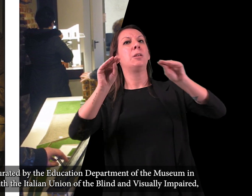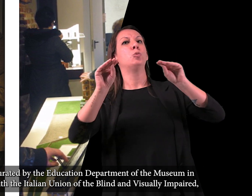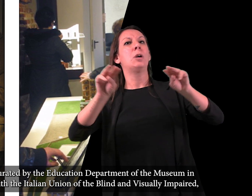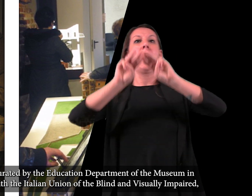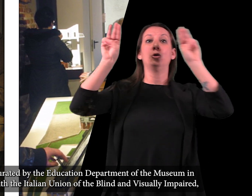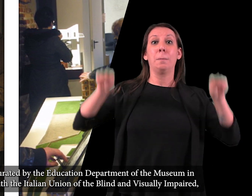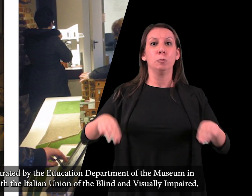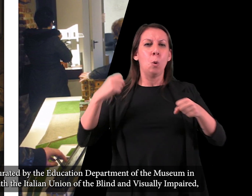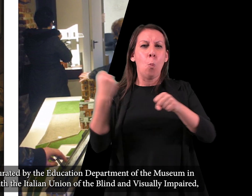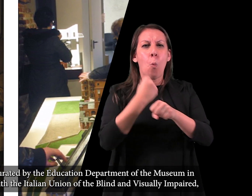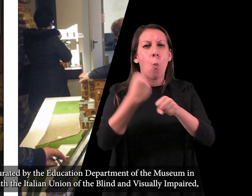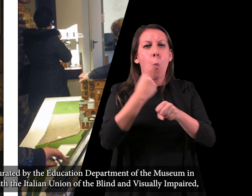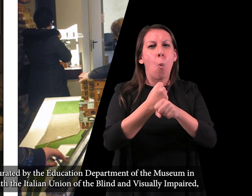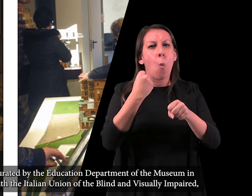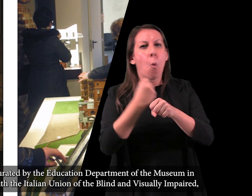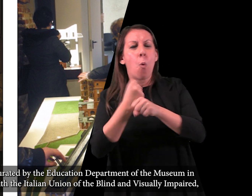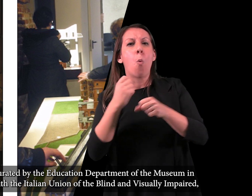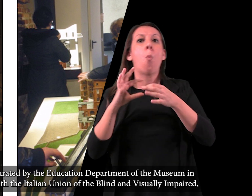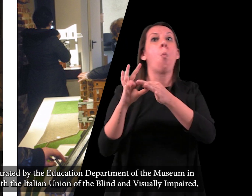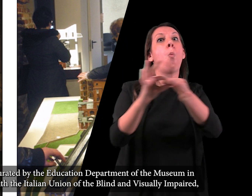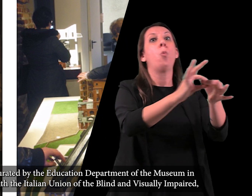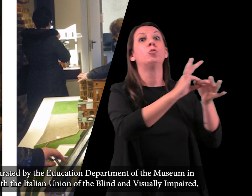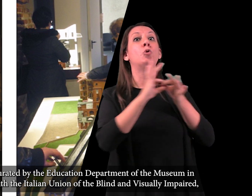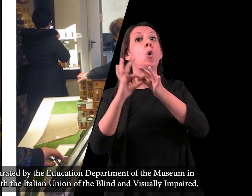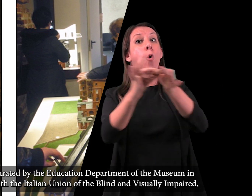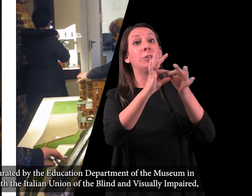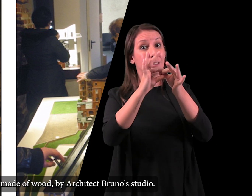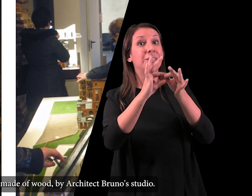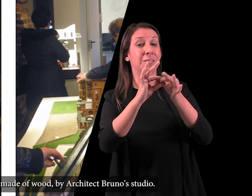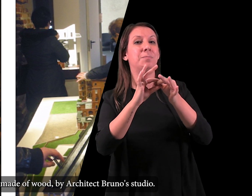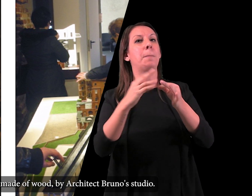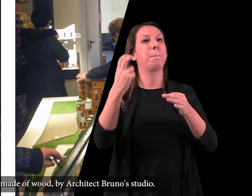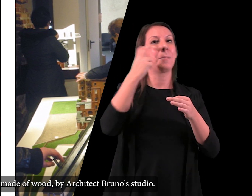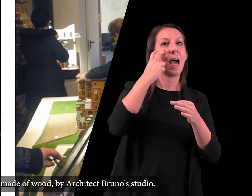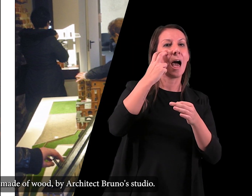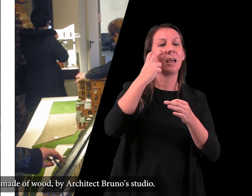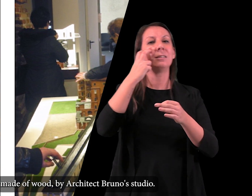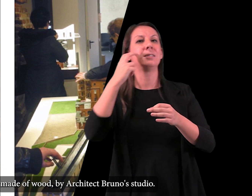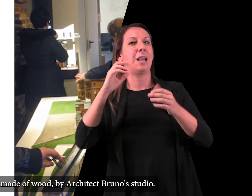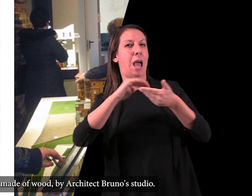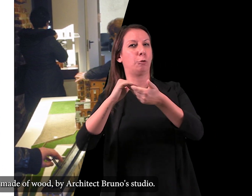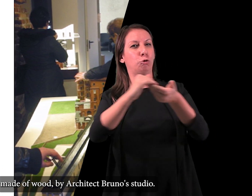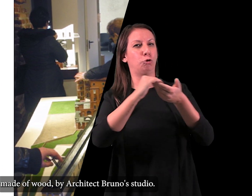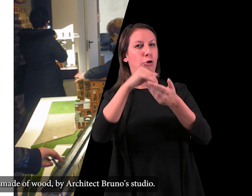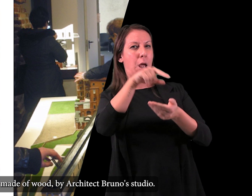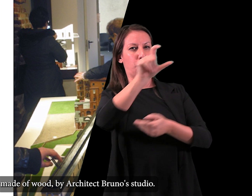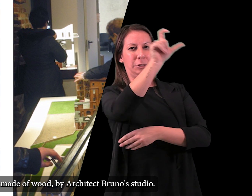is made of wood by architect Bruno's studio.